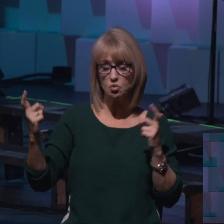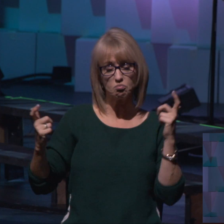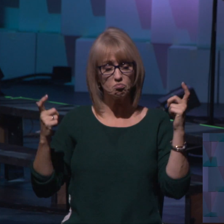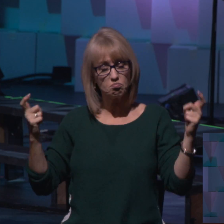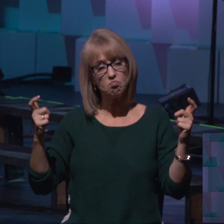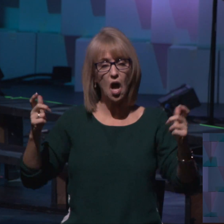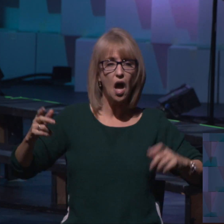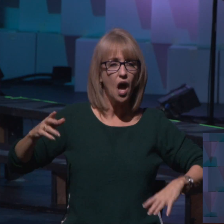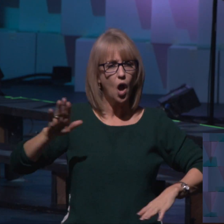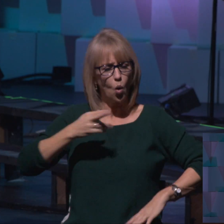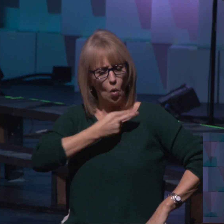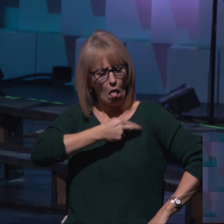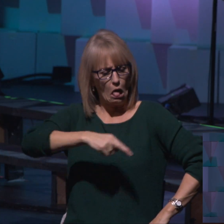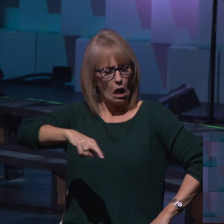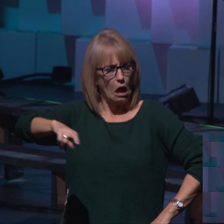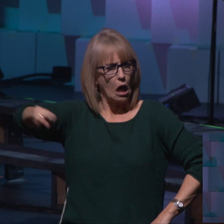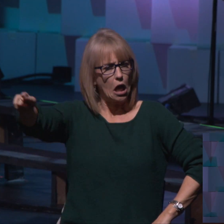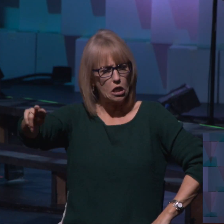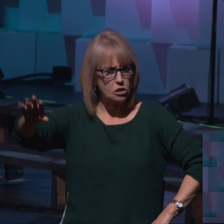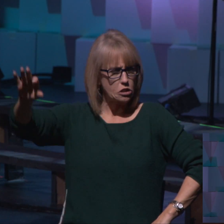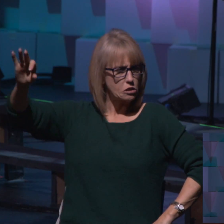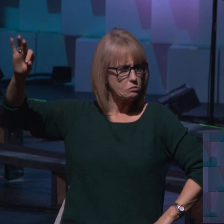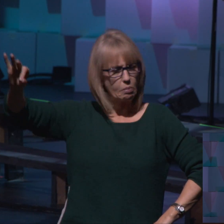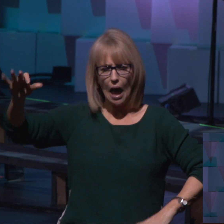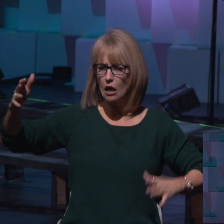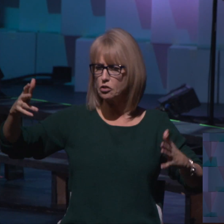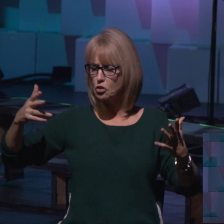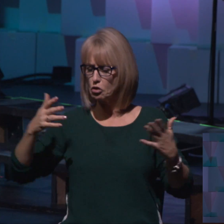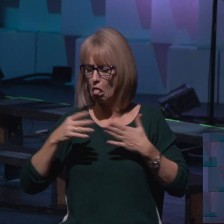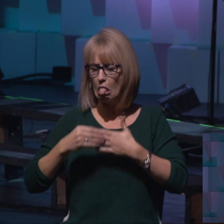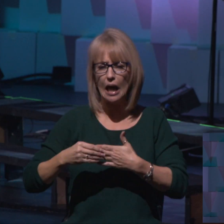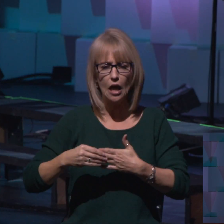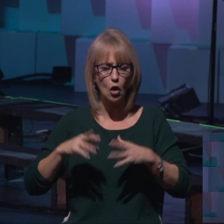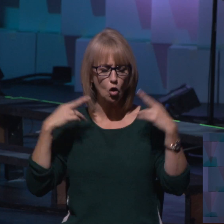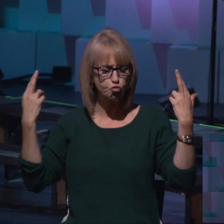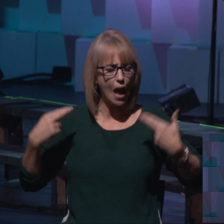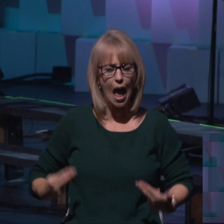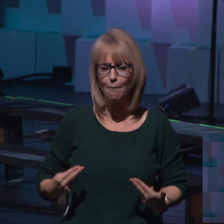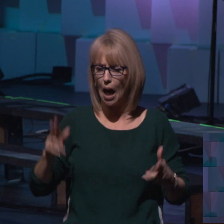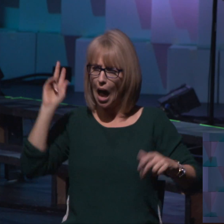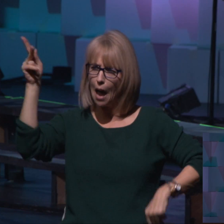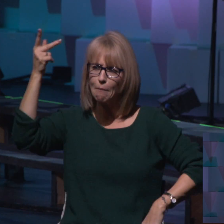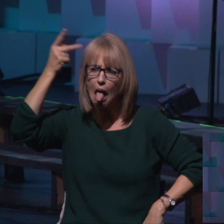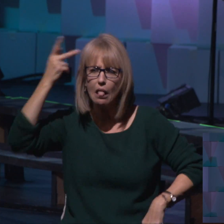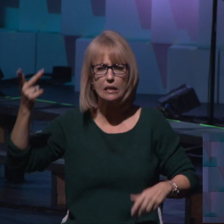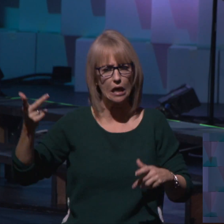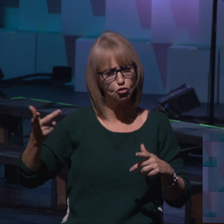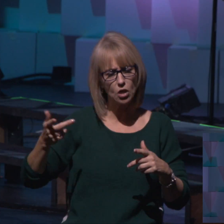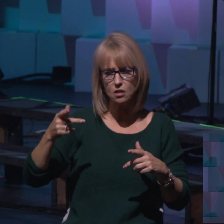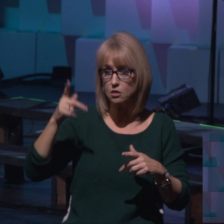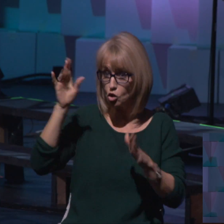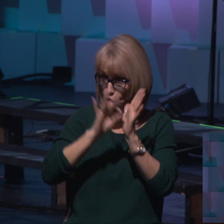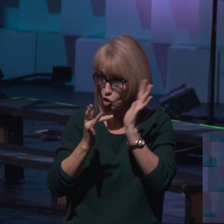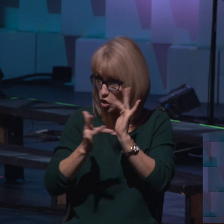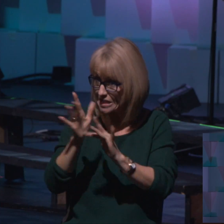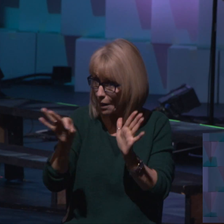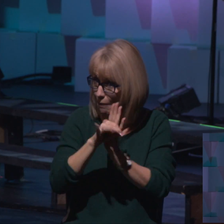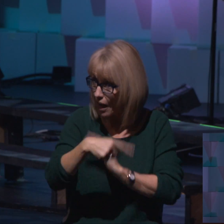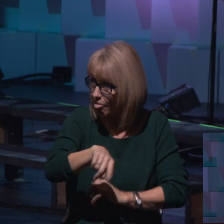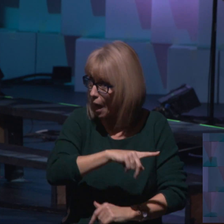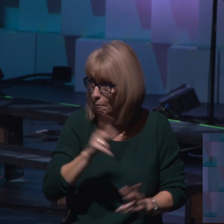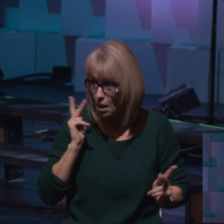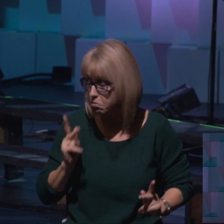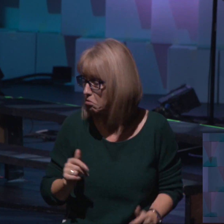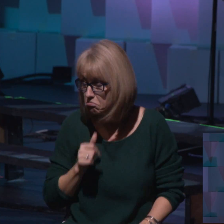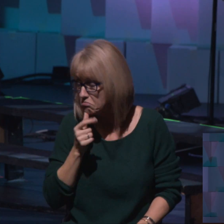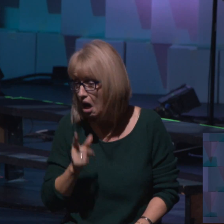spiritual people of the day, spiritual religious leaders. We don't see any politicians represented in the Bible that were so important in moving laws. We don't